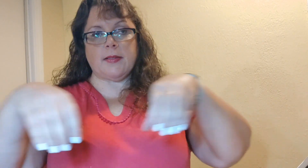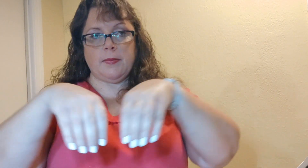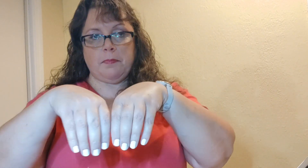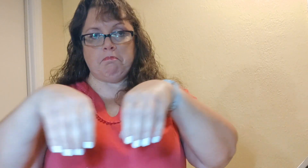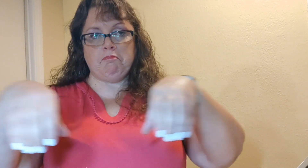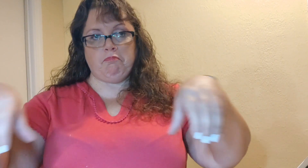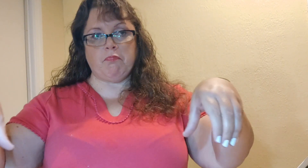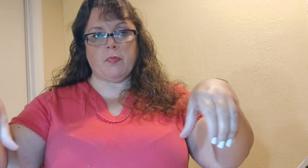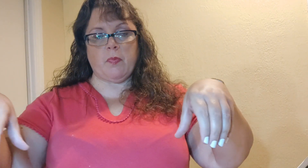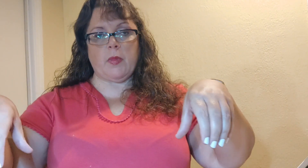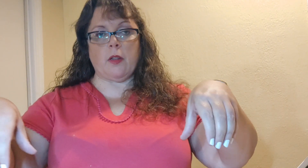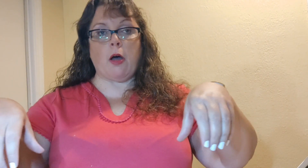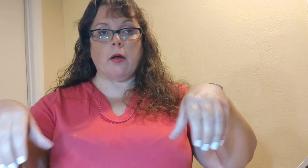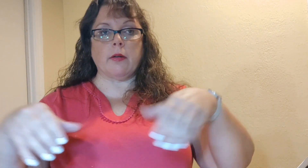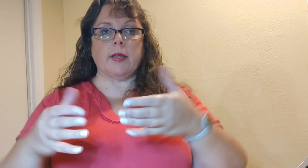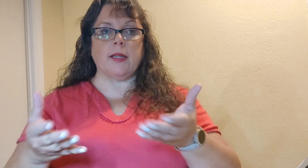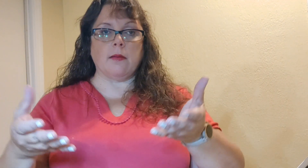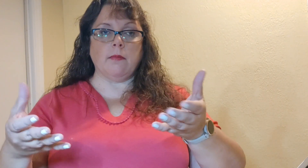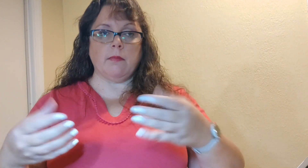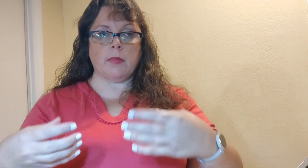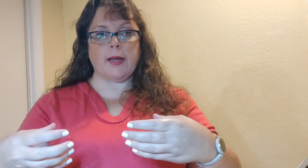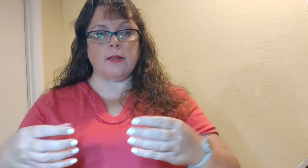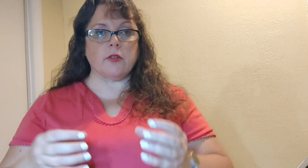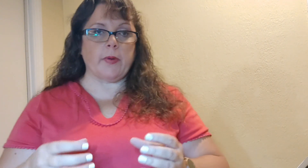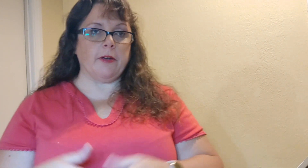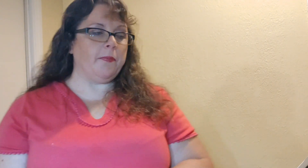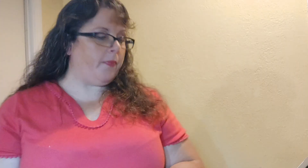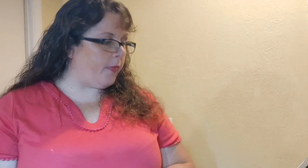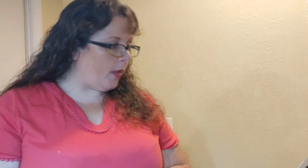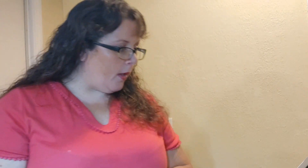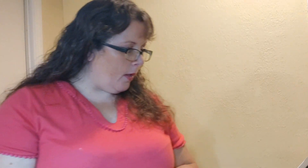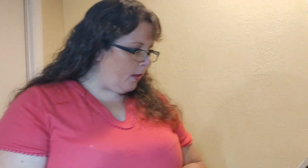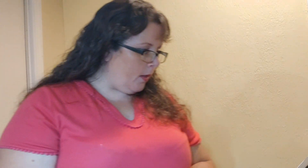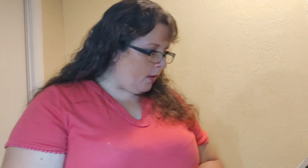is long and kind of square.